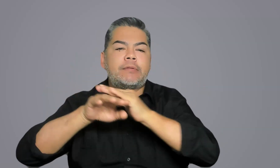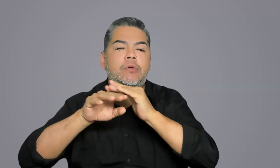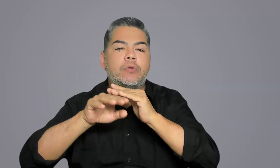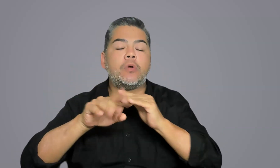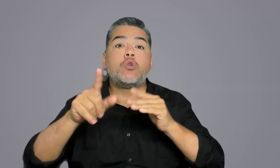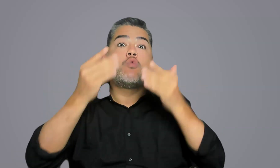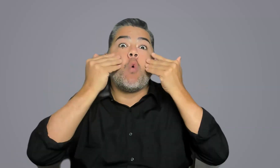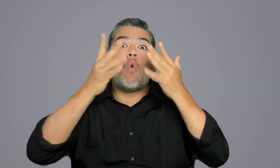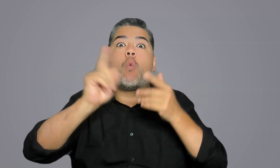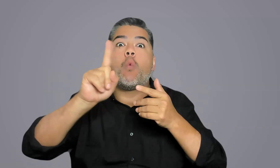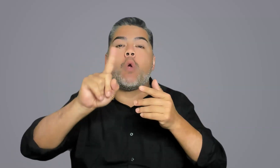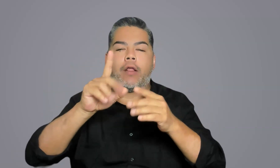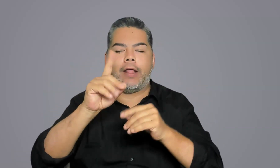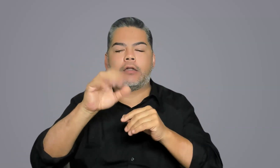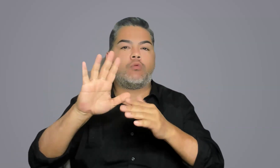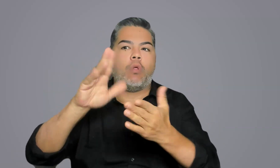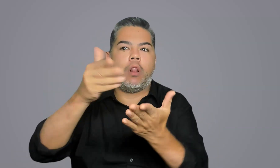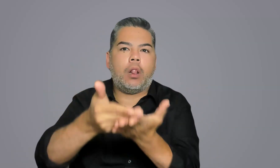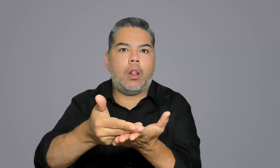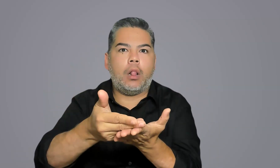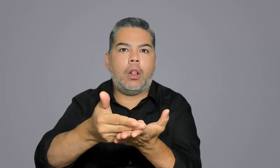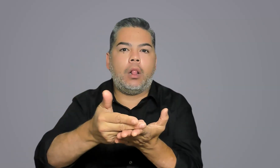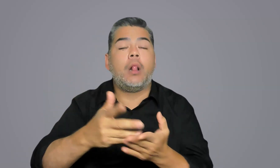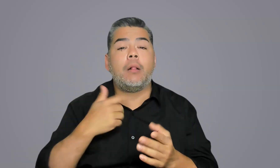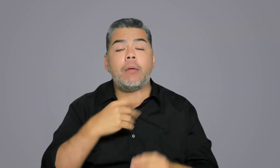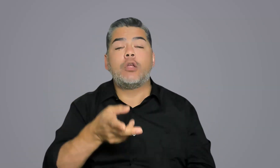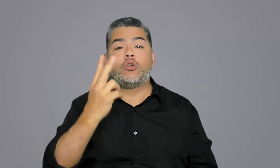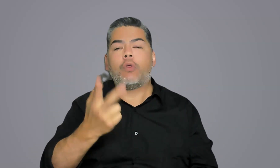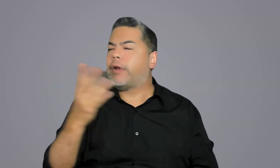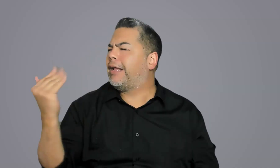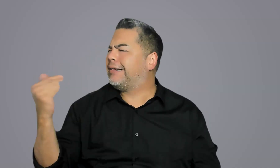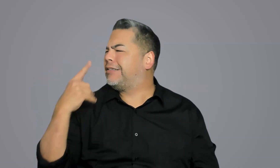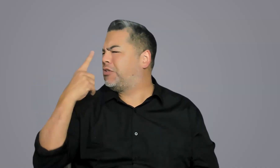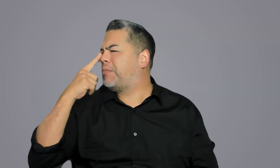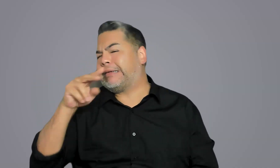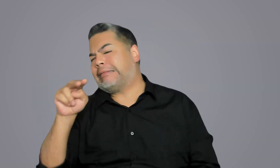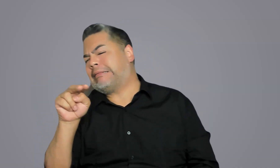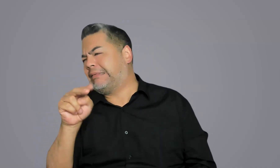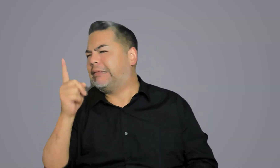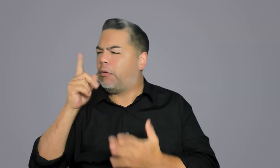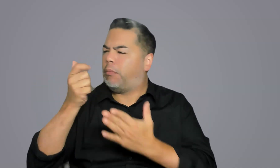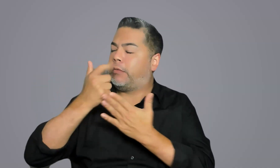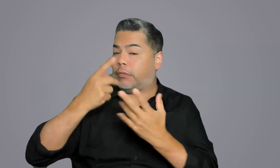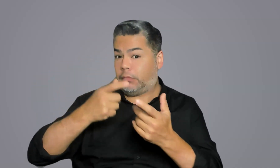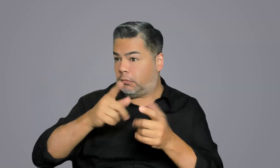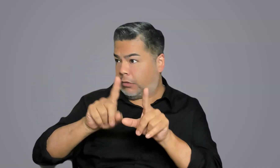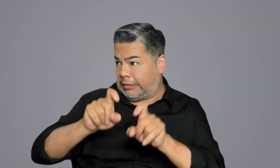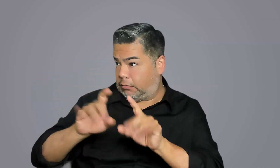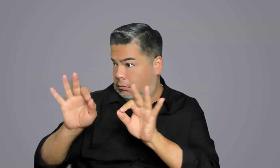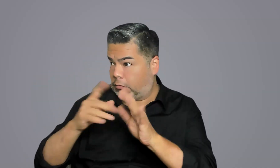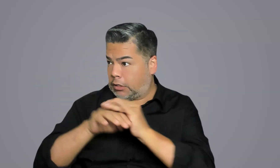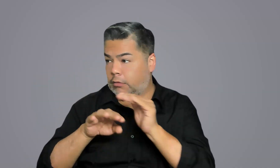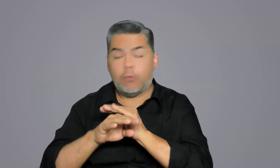up. And actually, even if you're sharing it with 2 or 3 colleagues, you might not necessarily know any access needs or accessibility requirements they